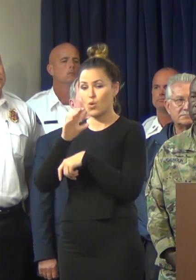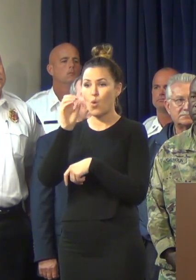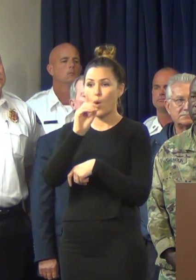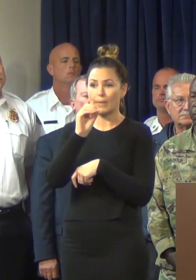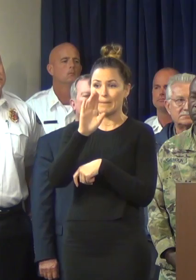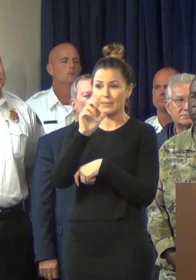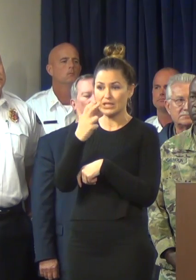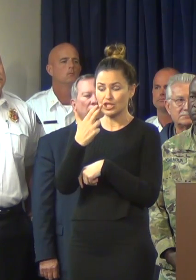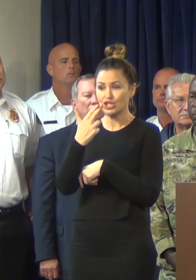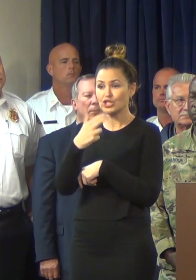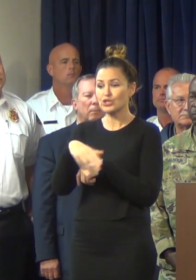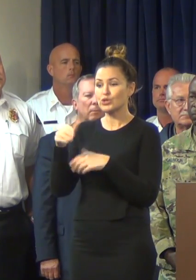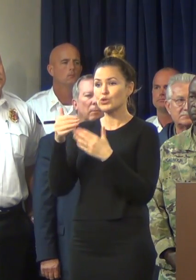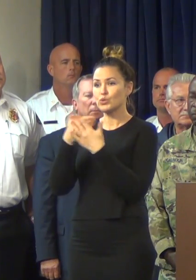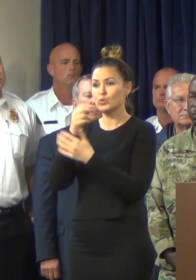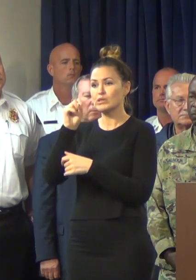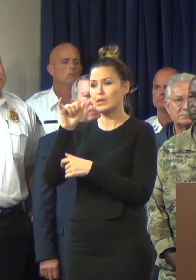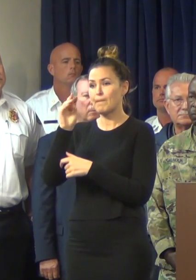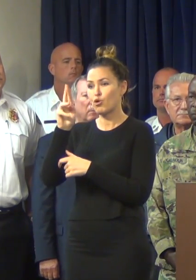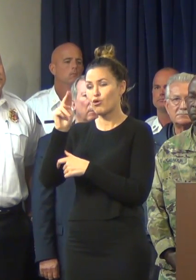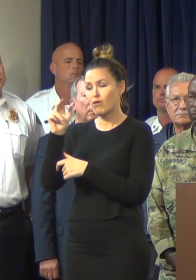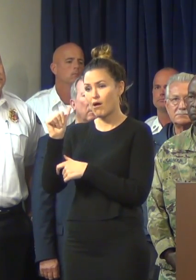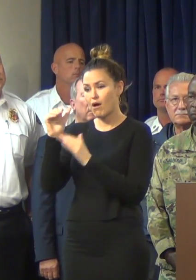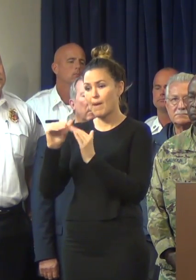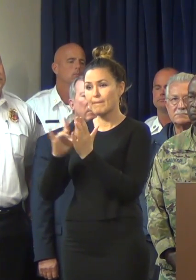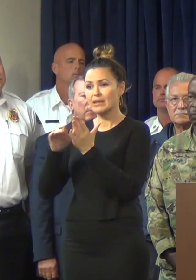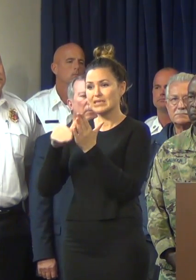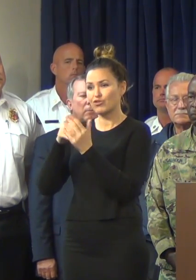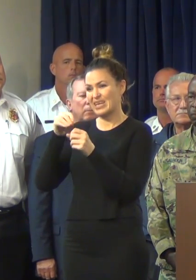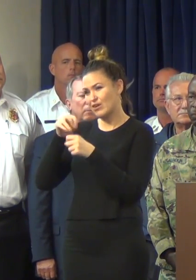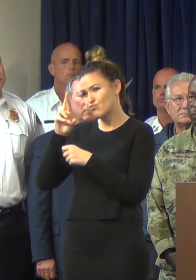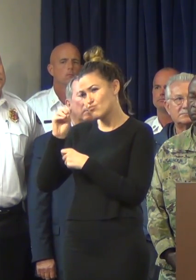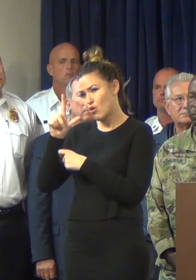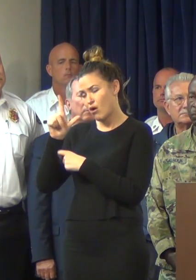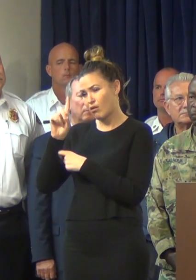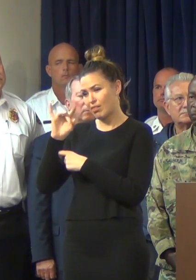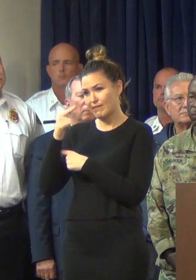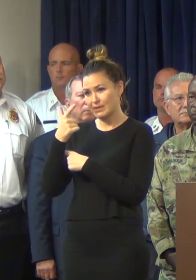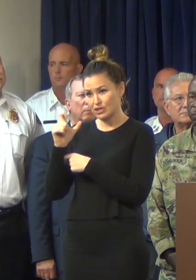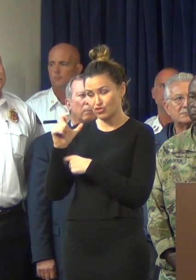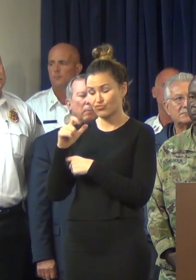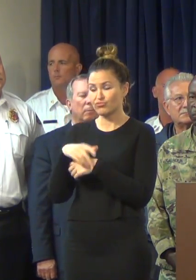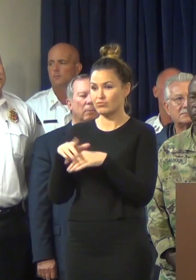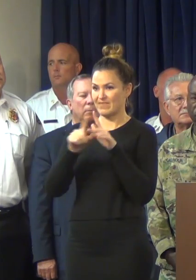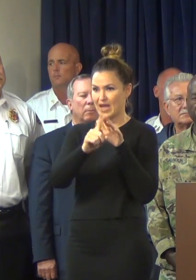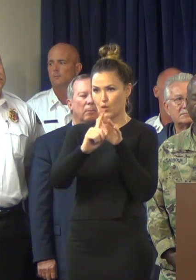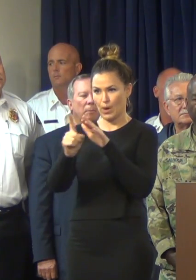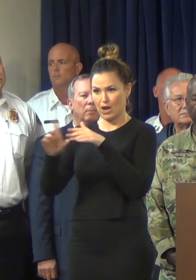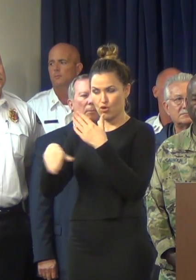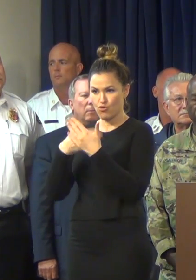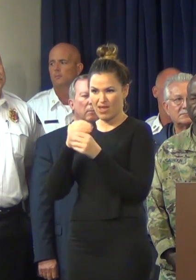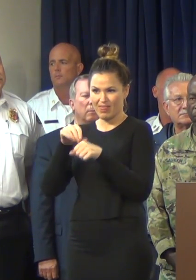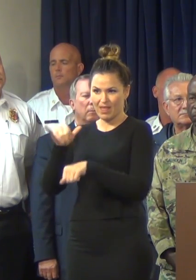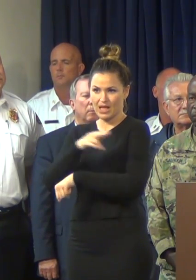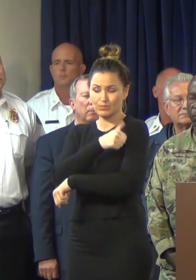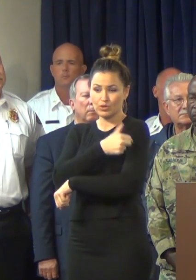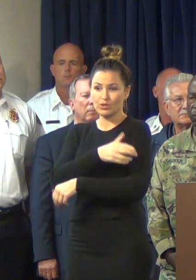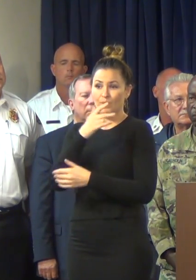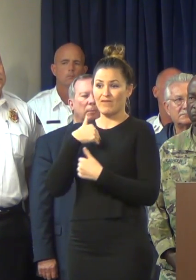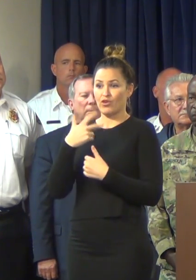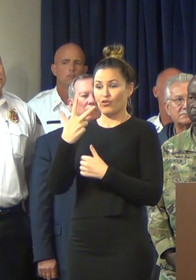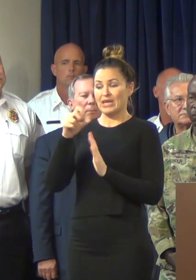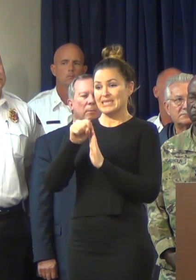Beach, Florida Hospital in New Smyrna, Rustolph Medical Center in Rockledge. We have 3 state veterans nursing homes on the